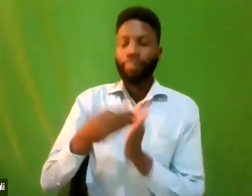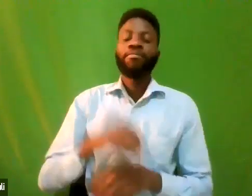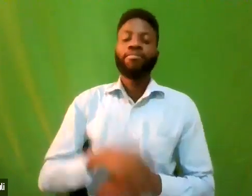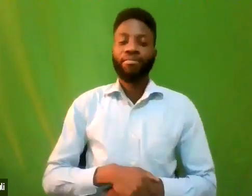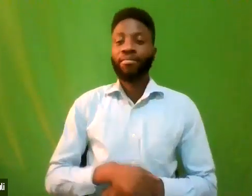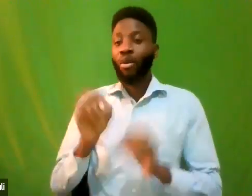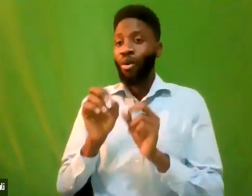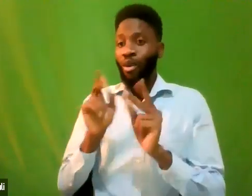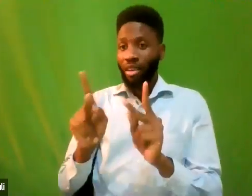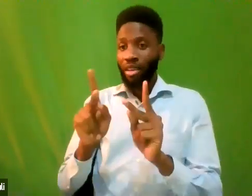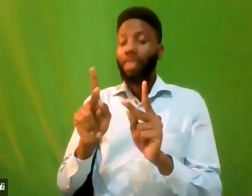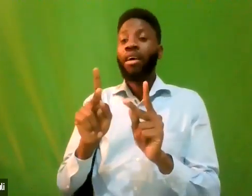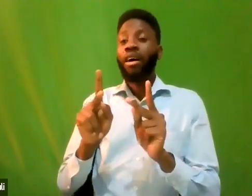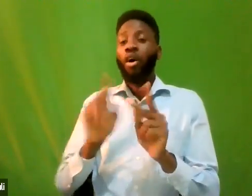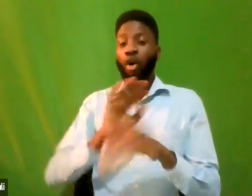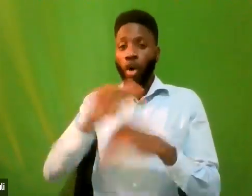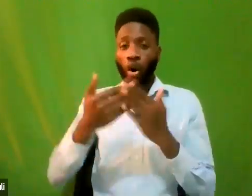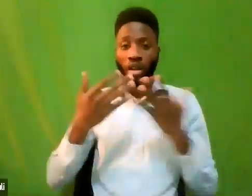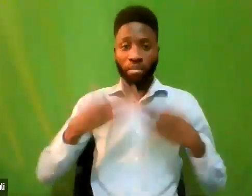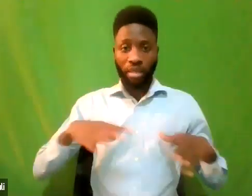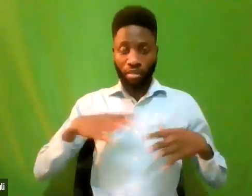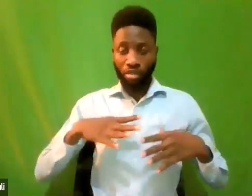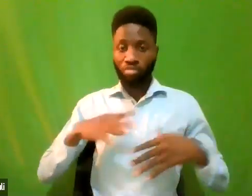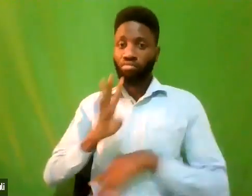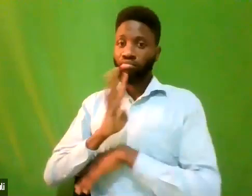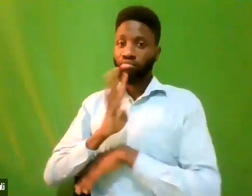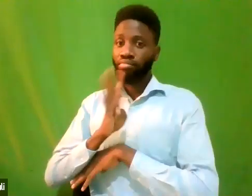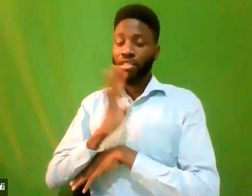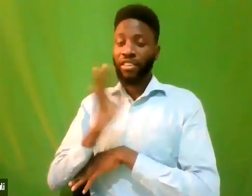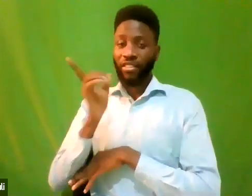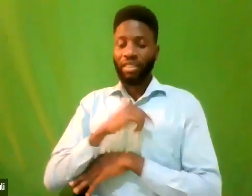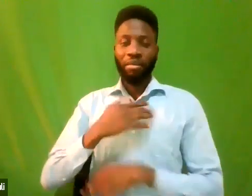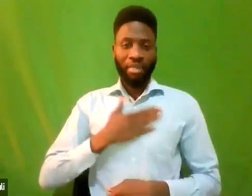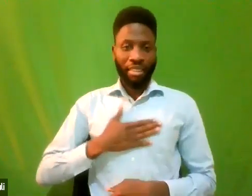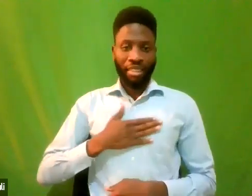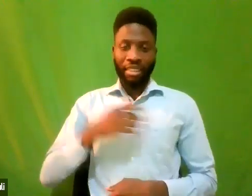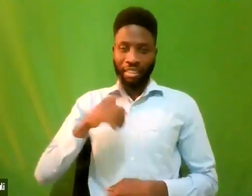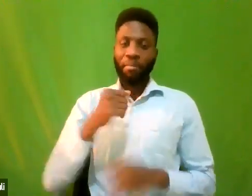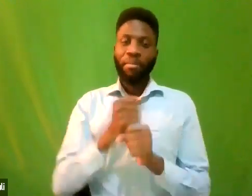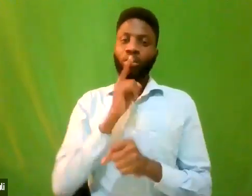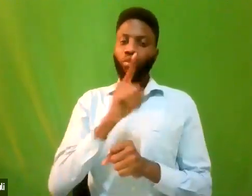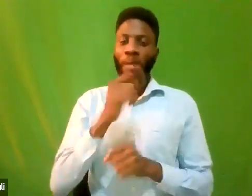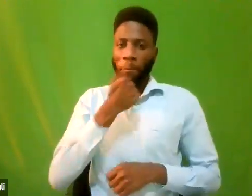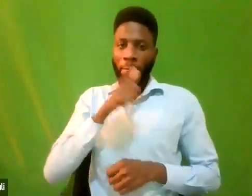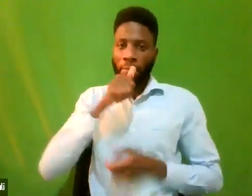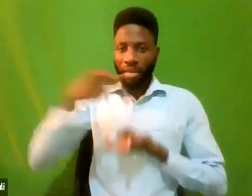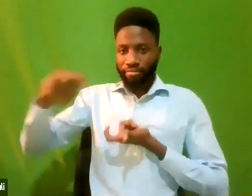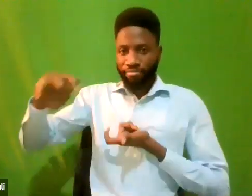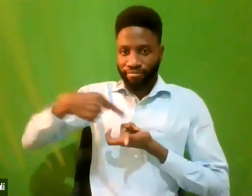everybody who has spoken on this session, please make sure you private message me on WhatsApp. I have a gift